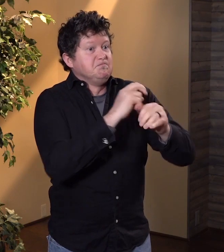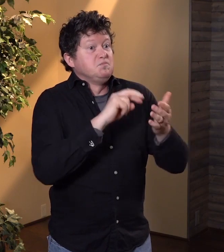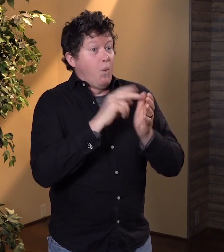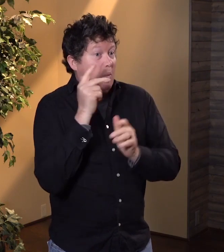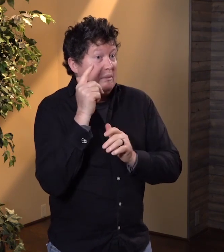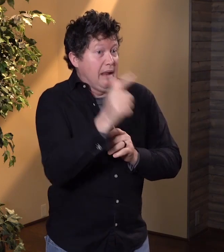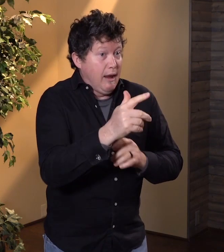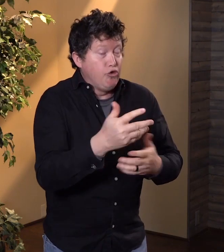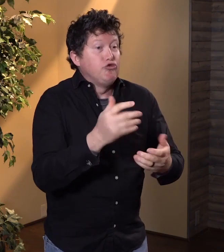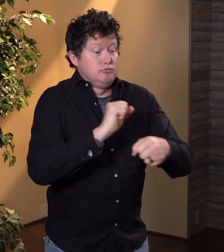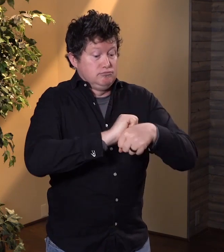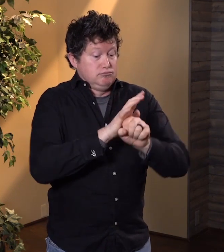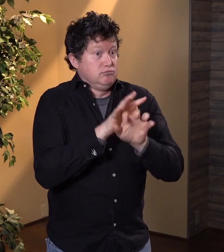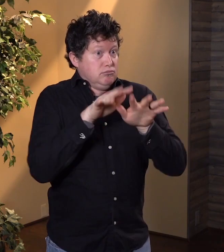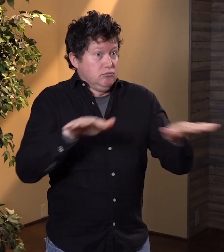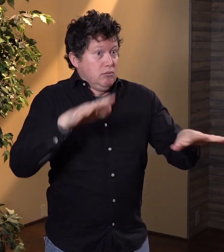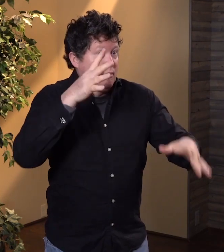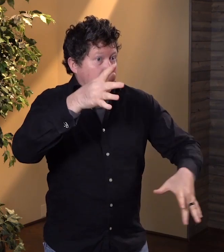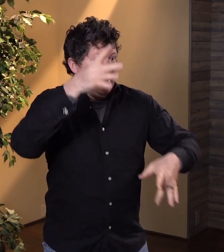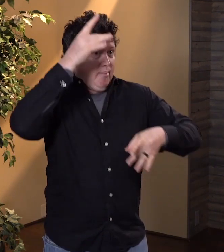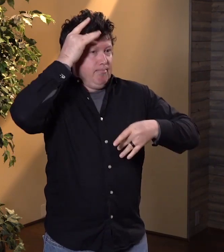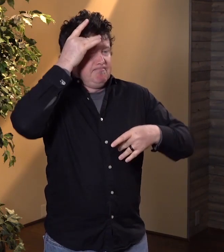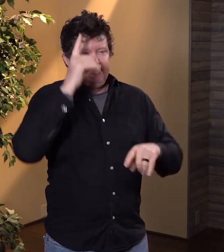antibodies against the coronavirus.